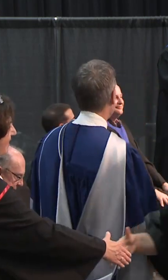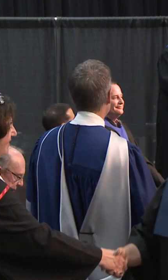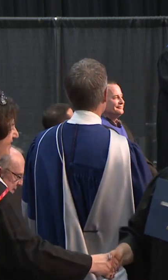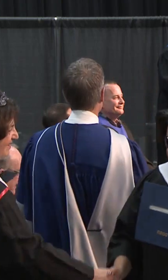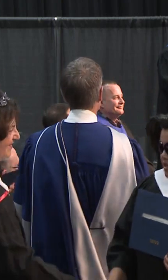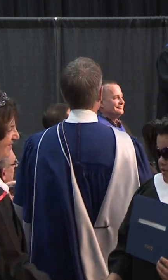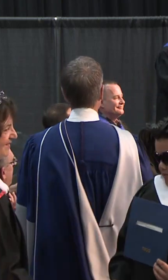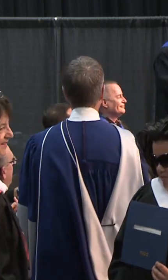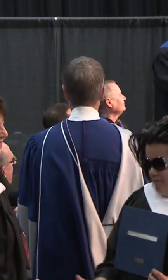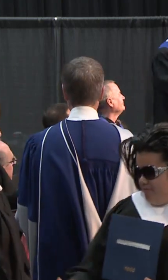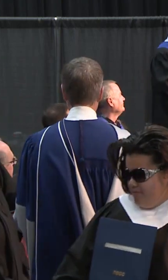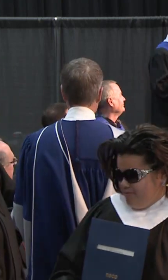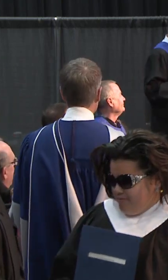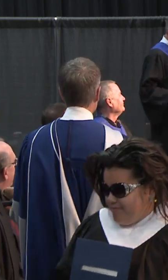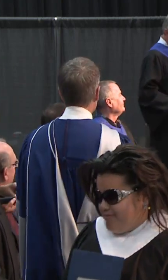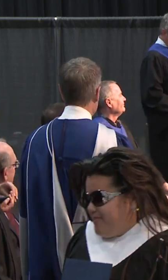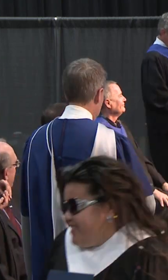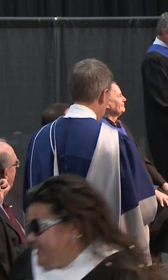Marcia Timot.